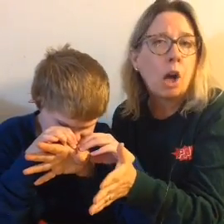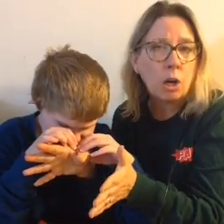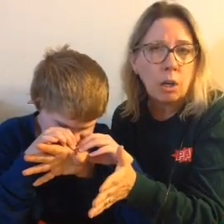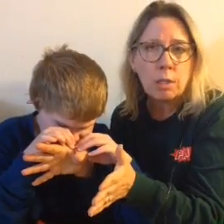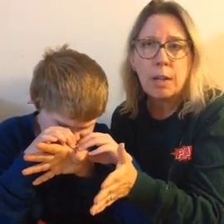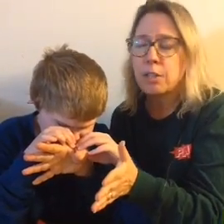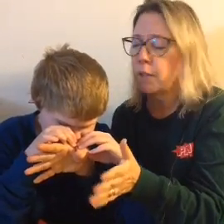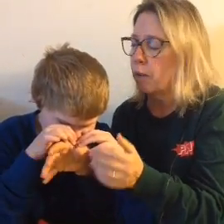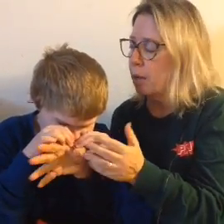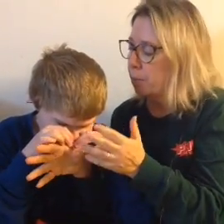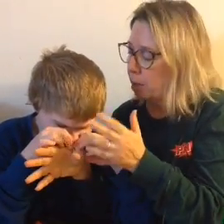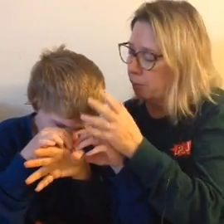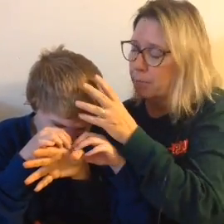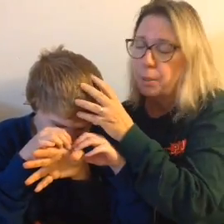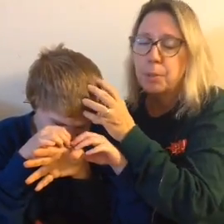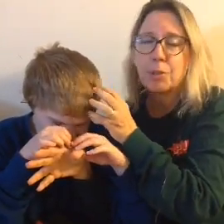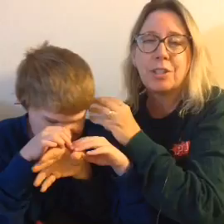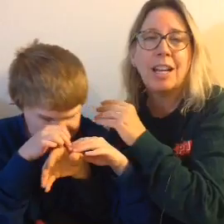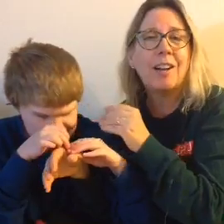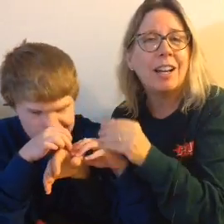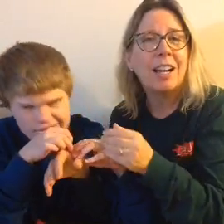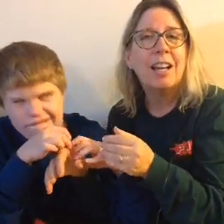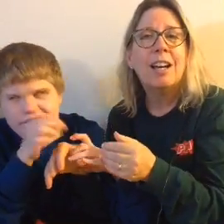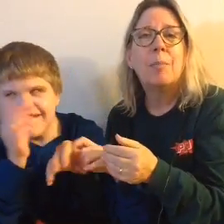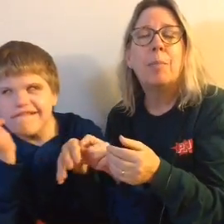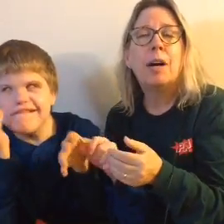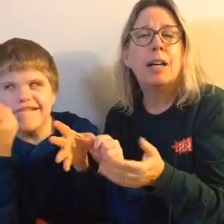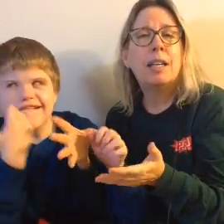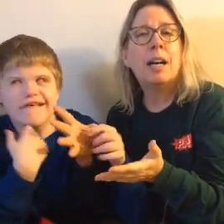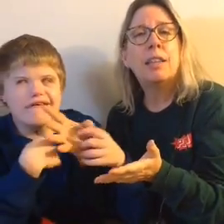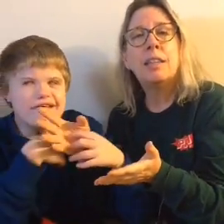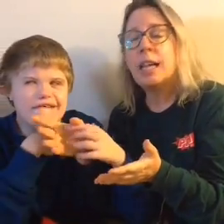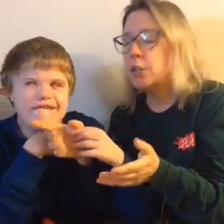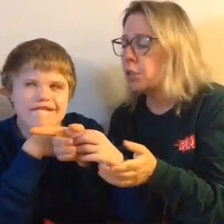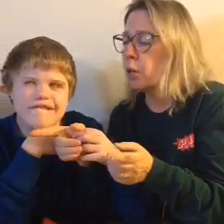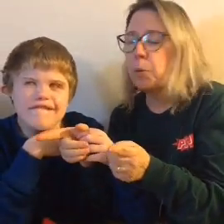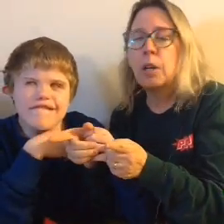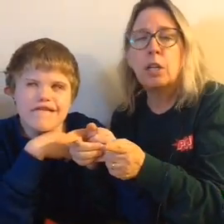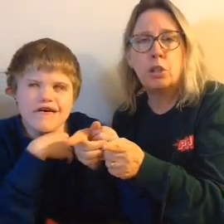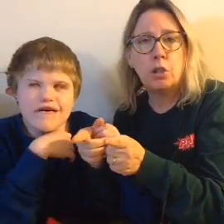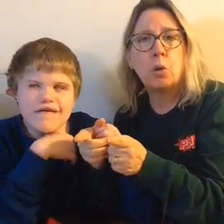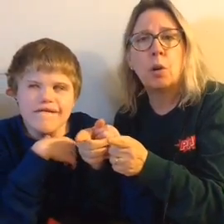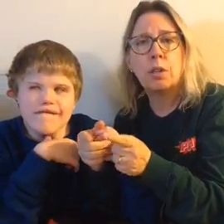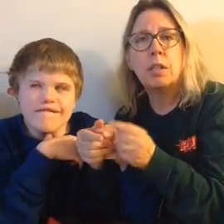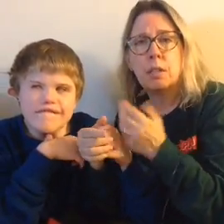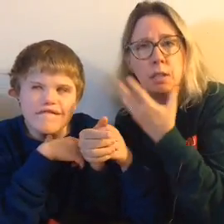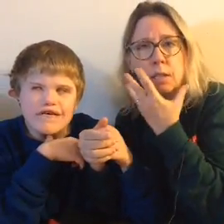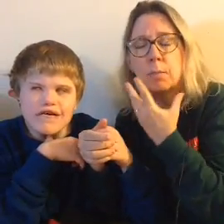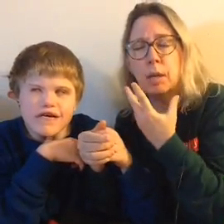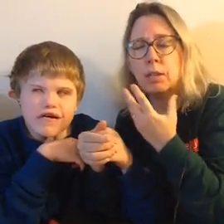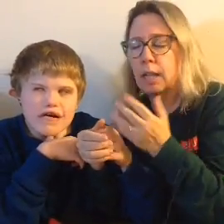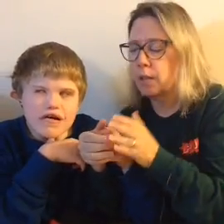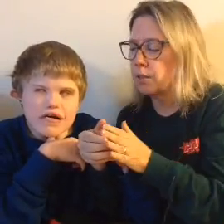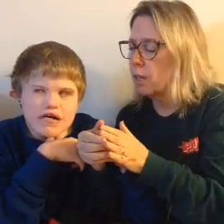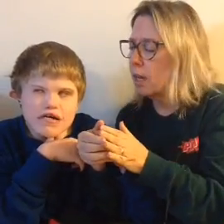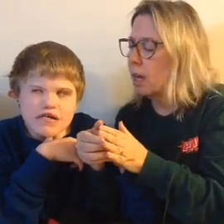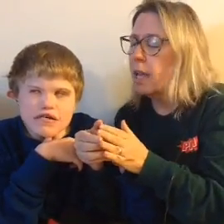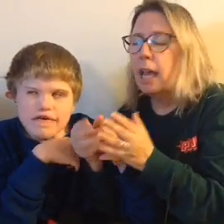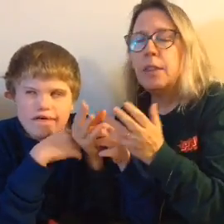longer, especially if you're out in public and people are staring. But they usually are pretty short, these meltdowns. And then